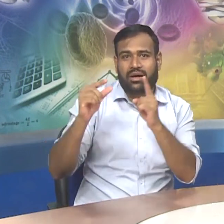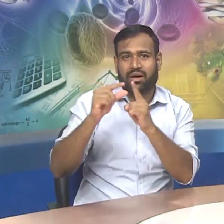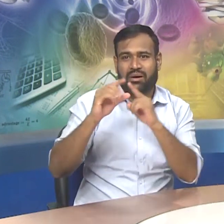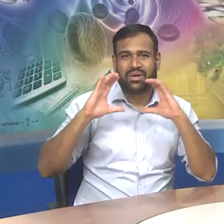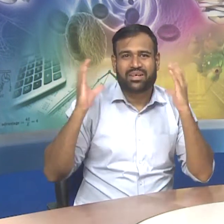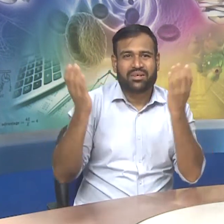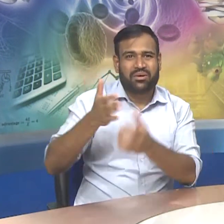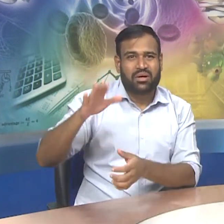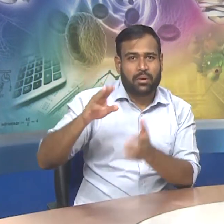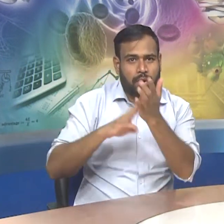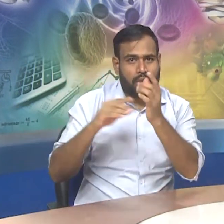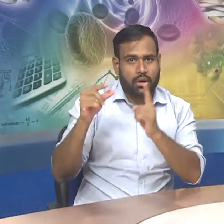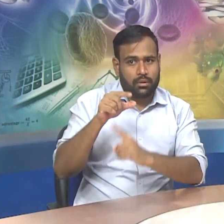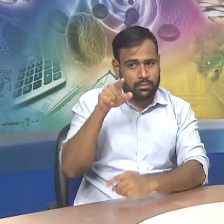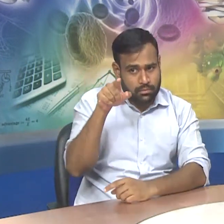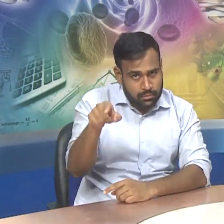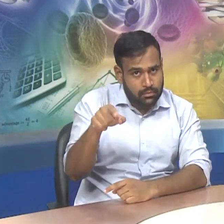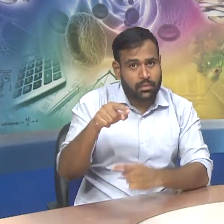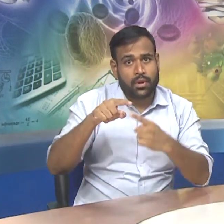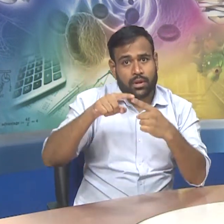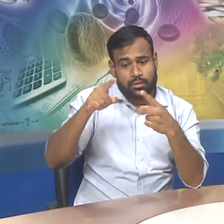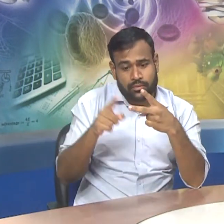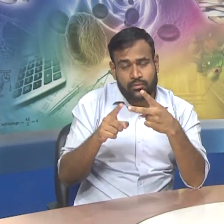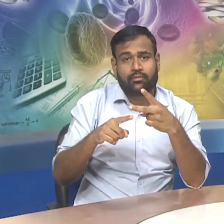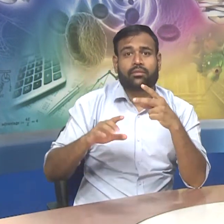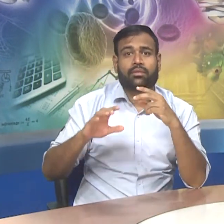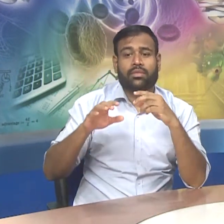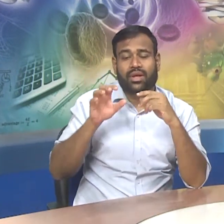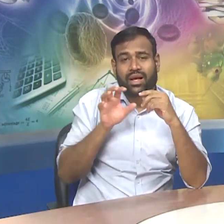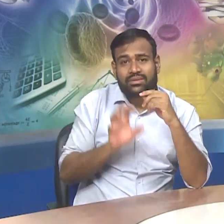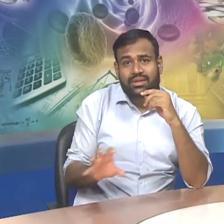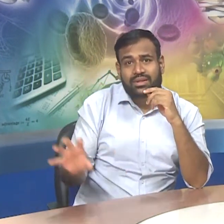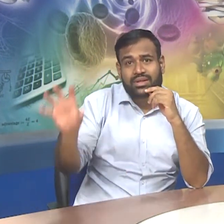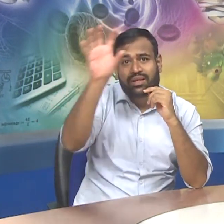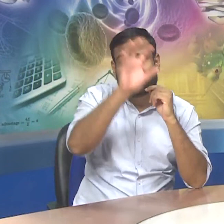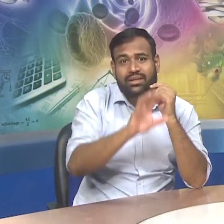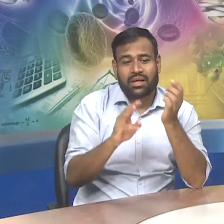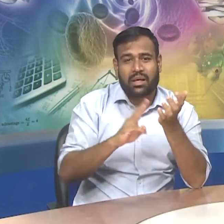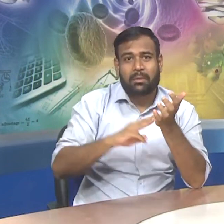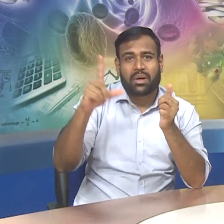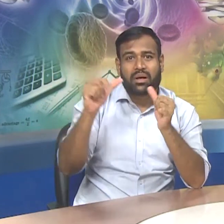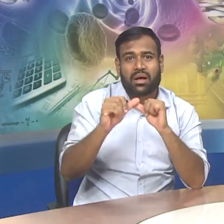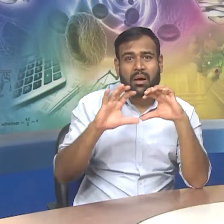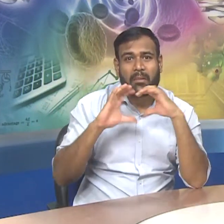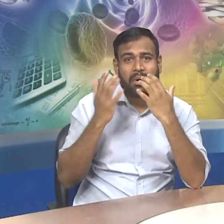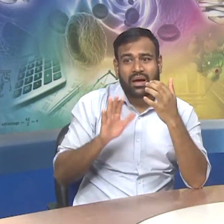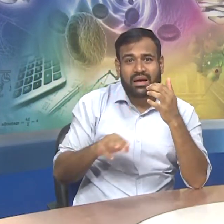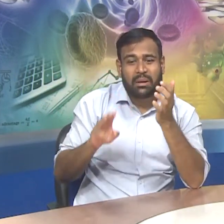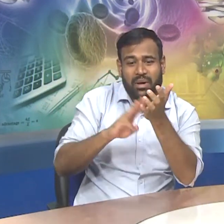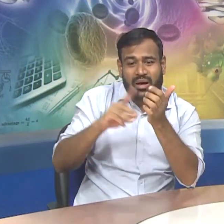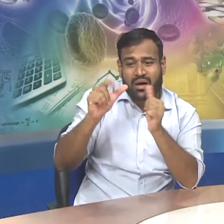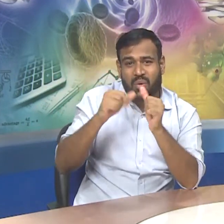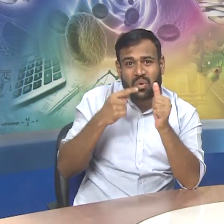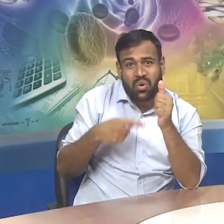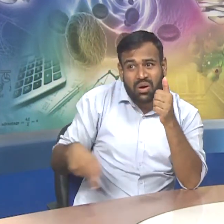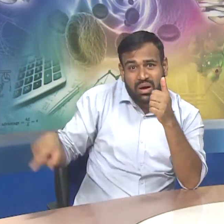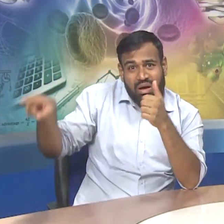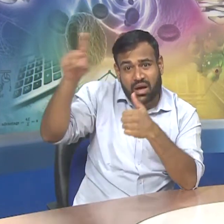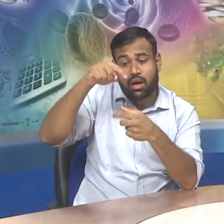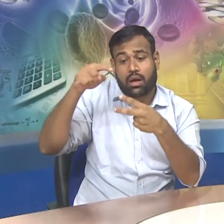consists of the elected members of both the houses of the parliament. We already know that parliament has two houses, one is Lok